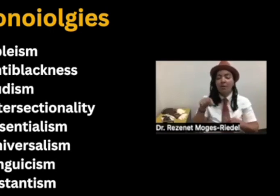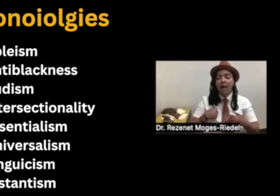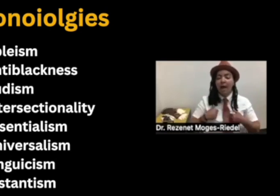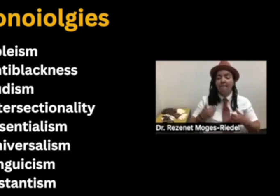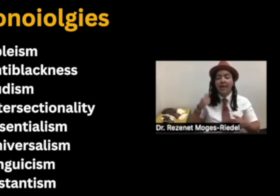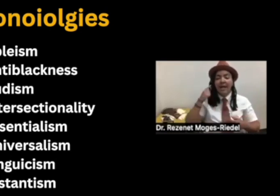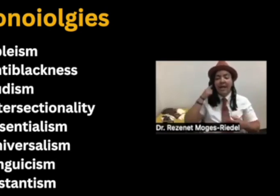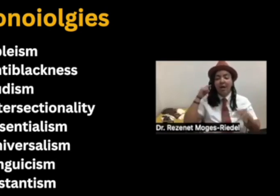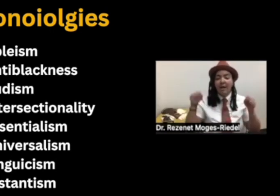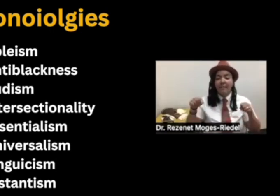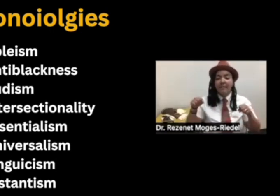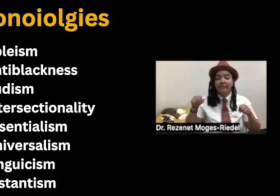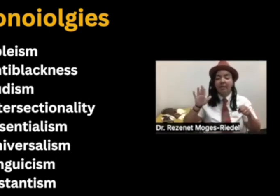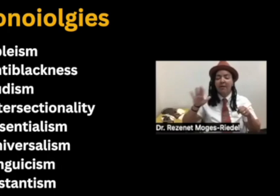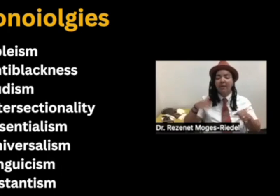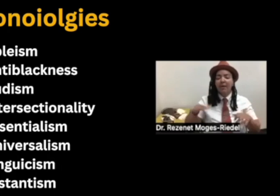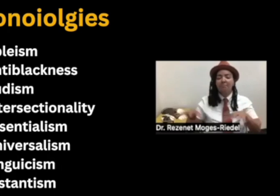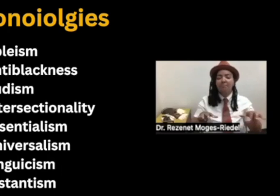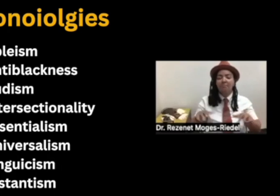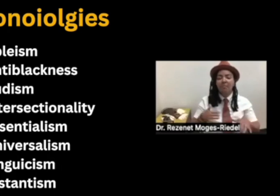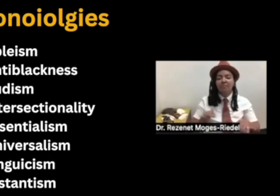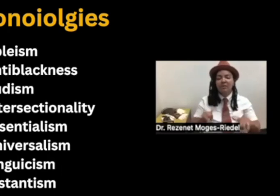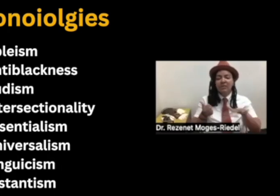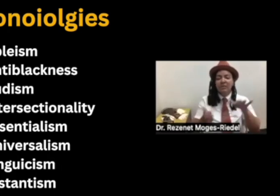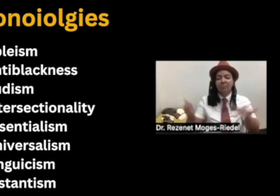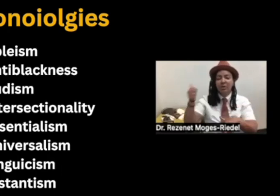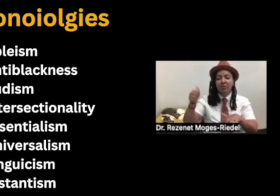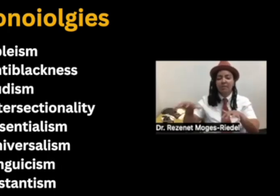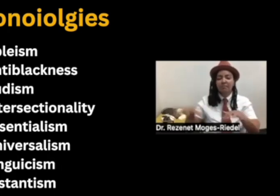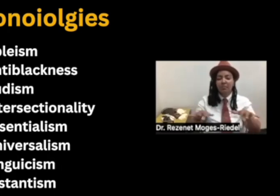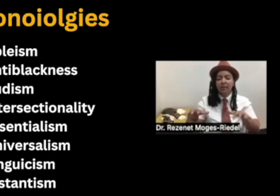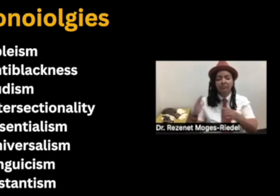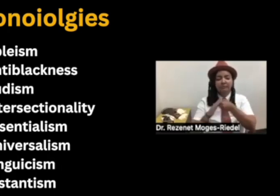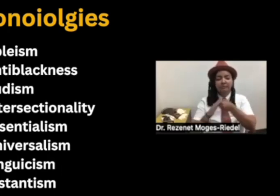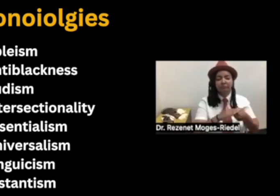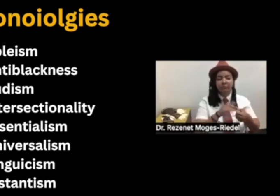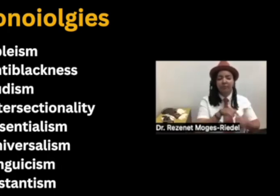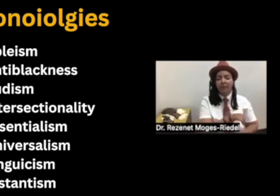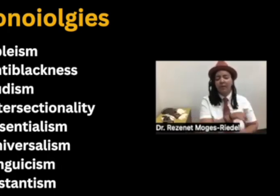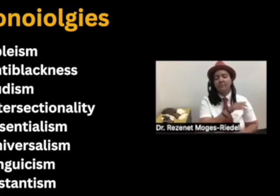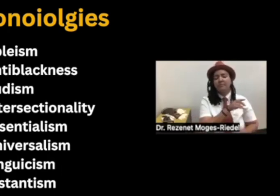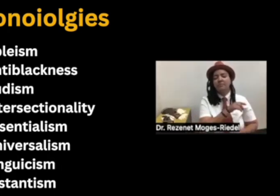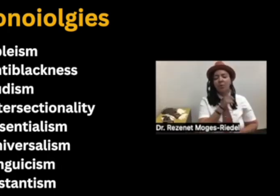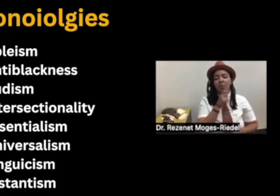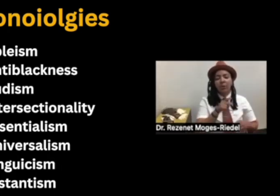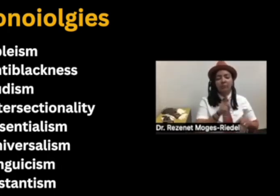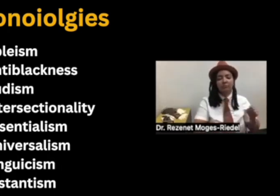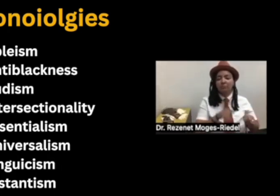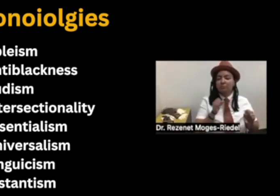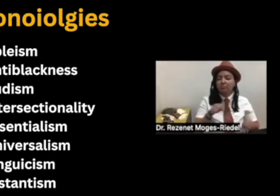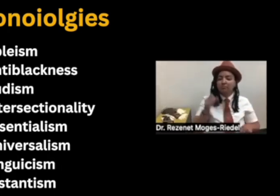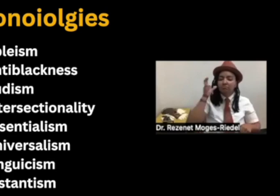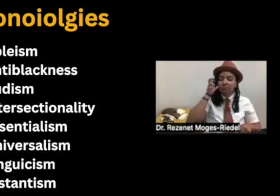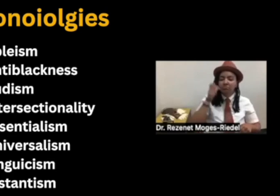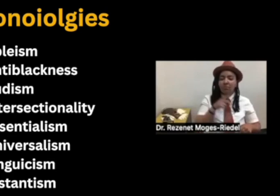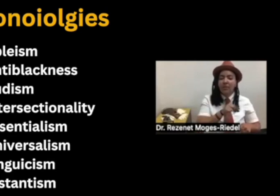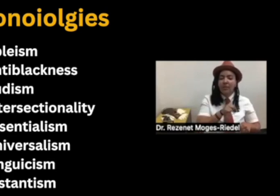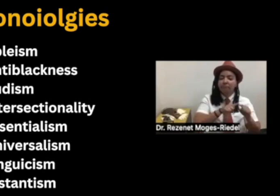in ways that other people can hear, having hearing abilities, and being able to operate from a